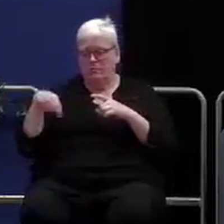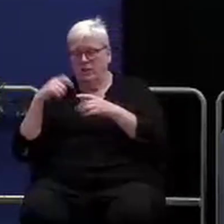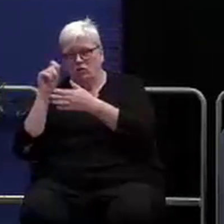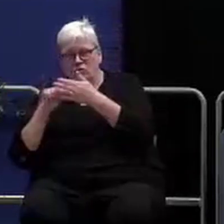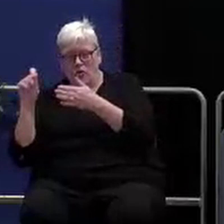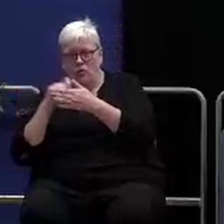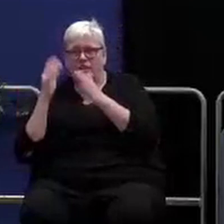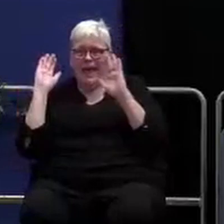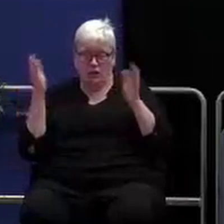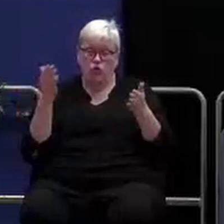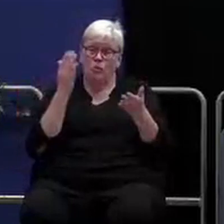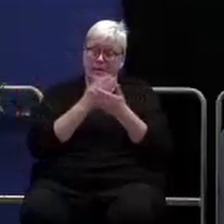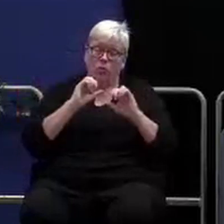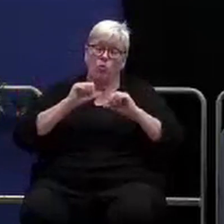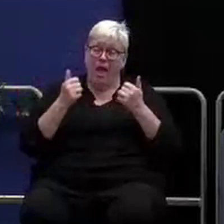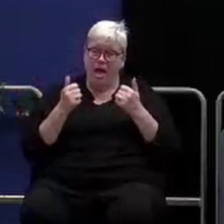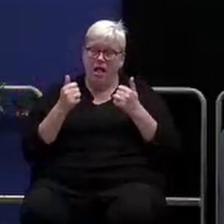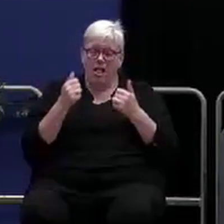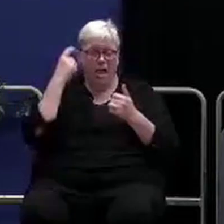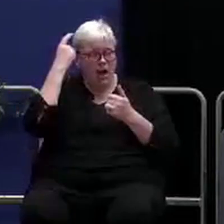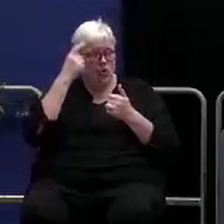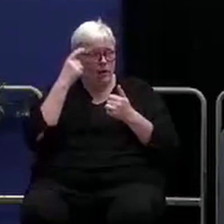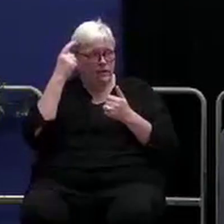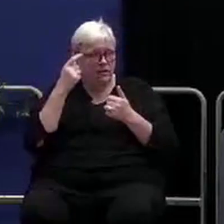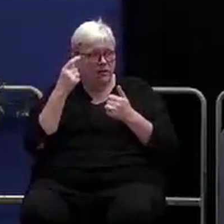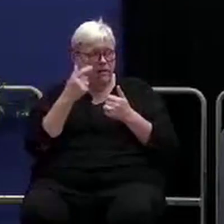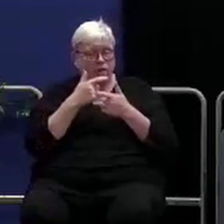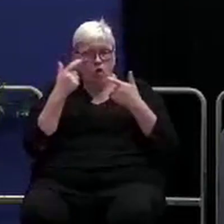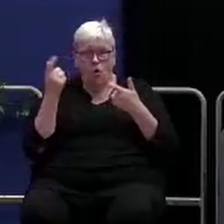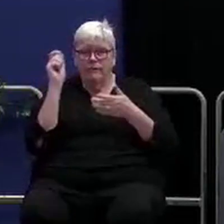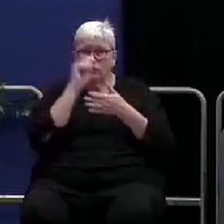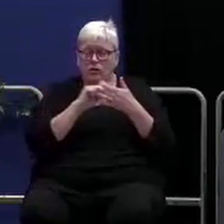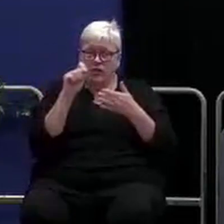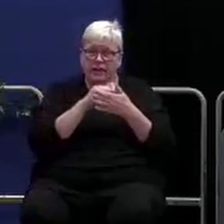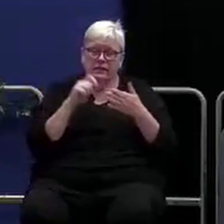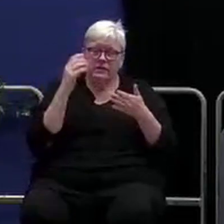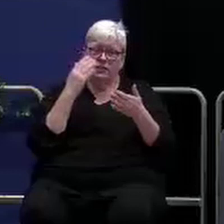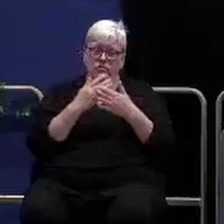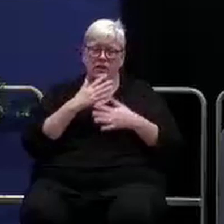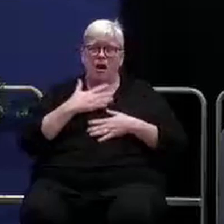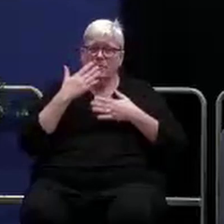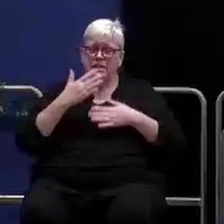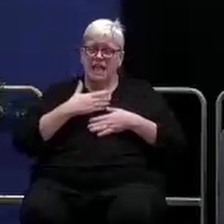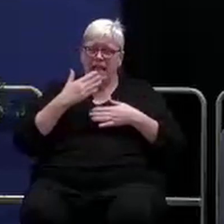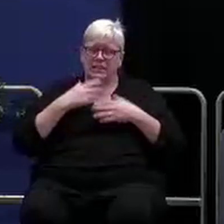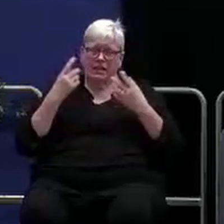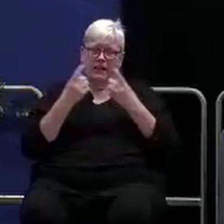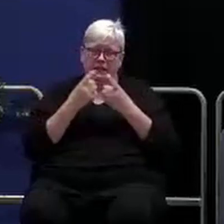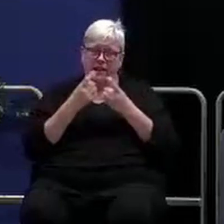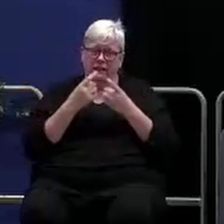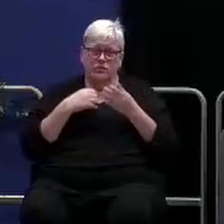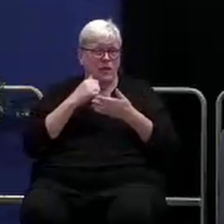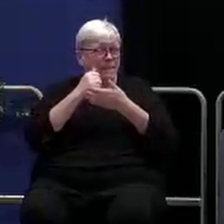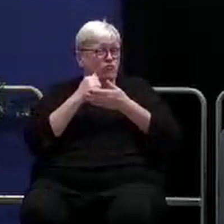had to be well. I wondered if, I imagine a lot of what you were writing was really distressing stuff. I wondered if it was therapeutic to